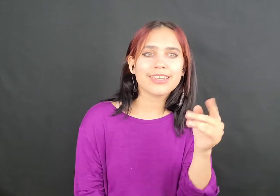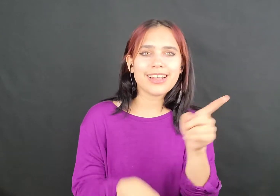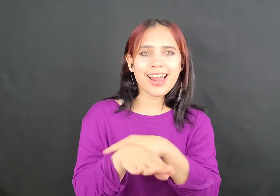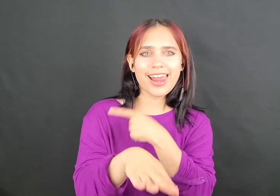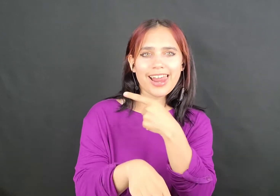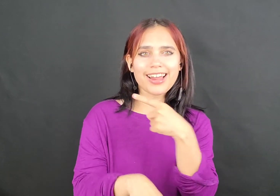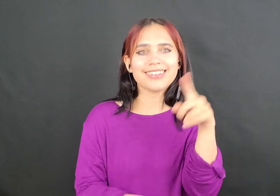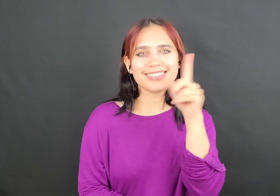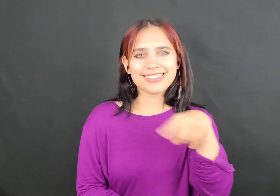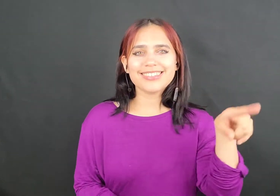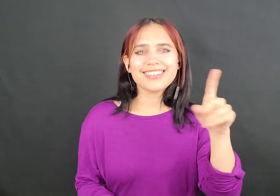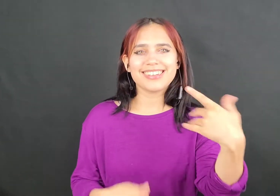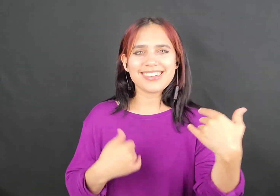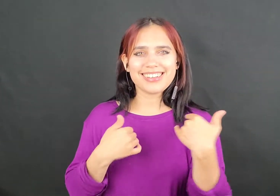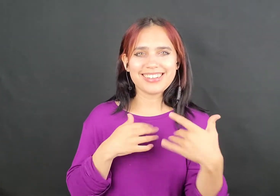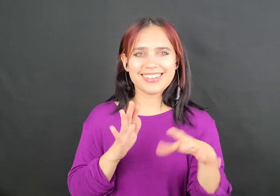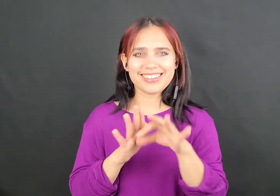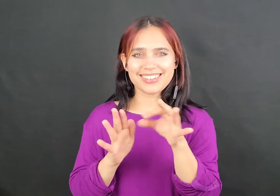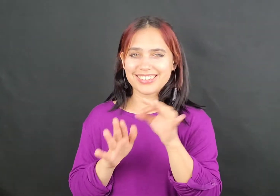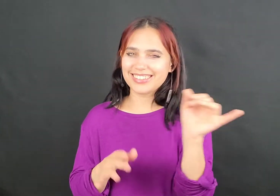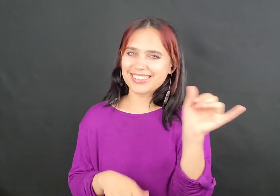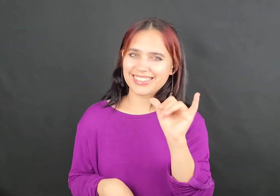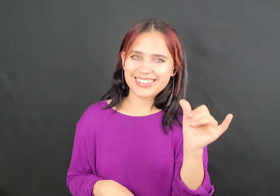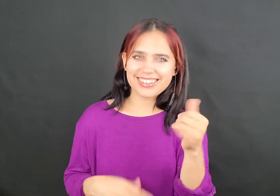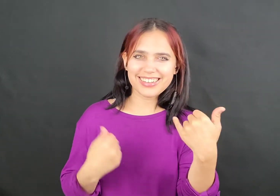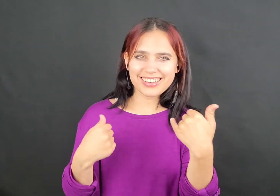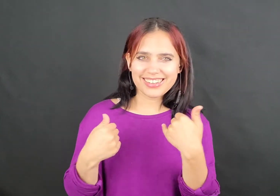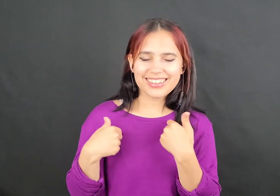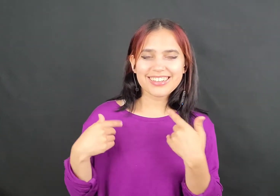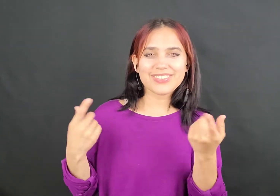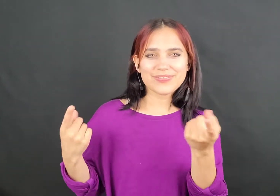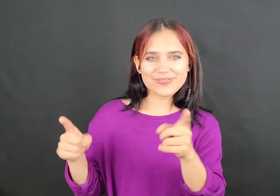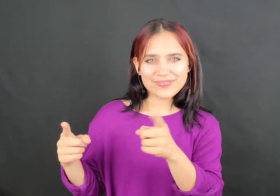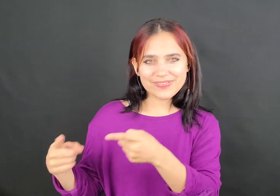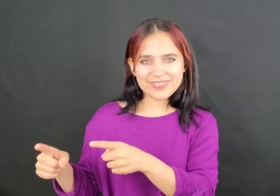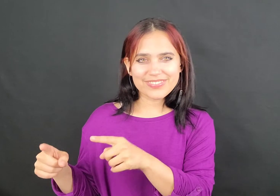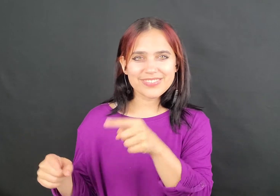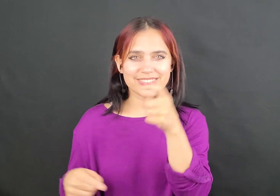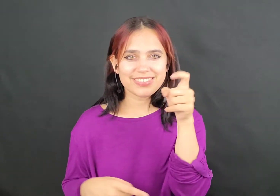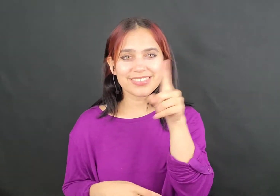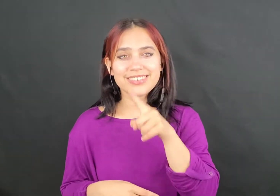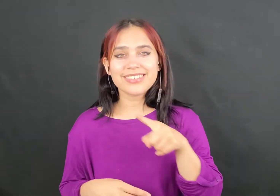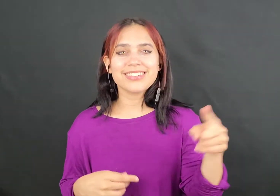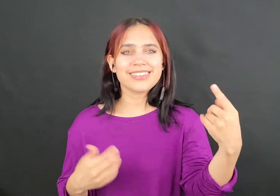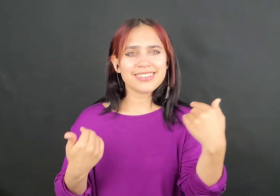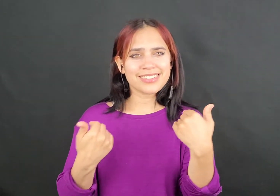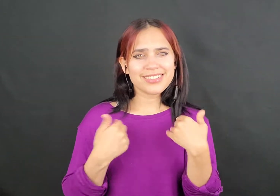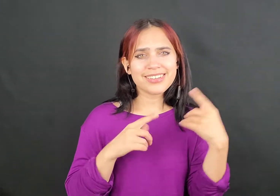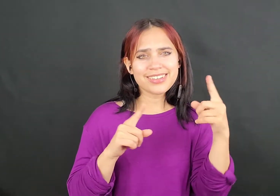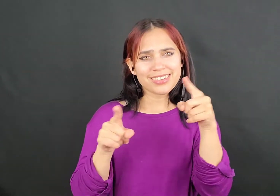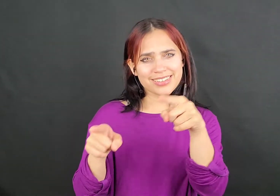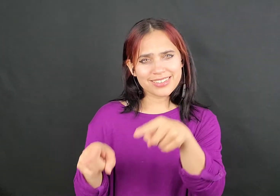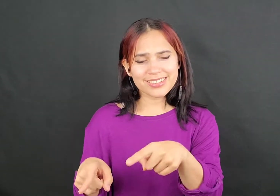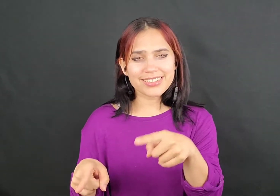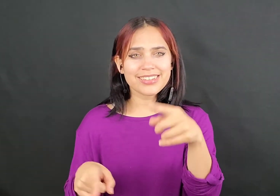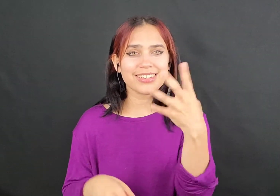miles long, under the Strait of Gibraltar. The famous Barbary macaques were said to have come to Gibraltar through this